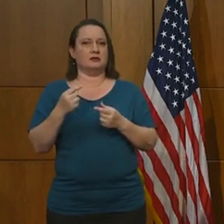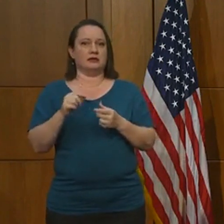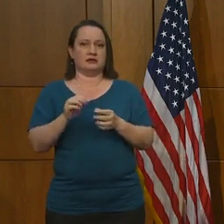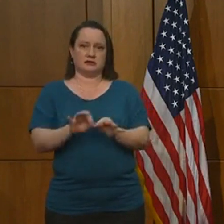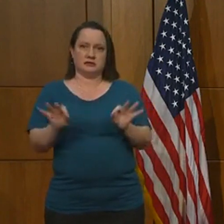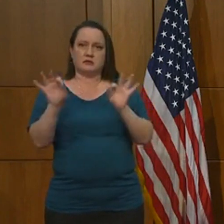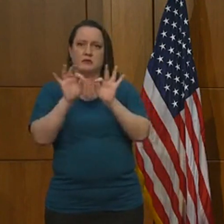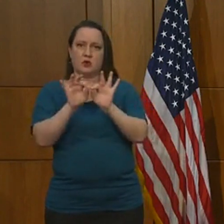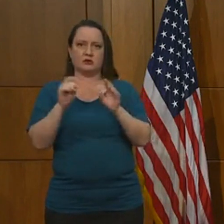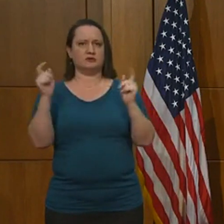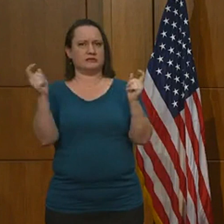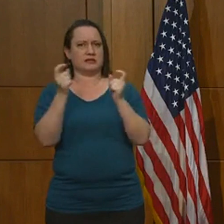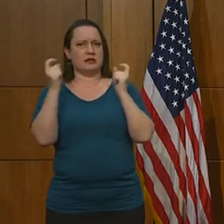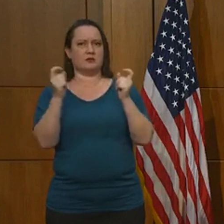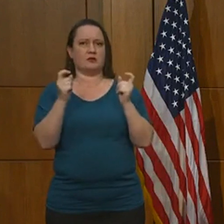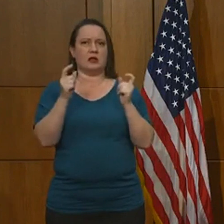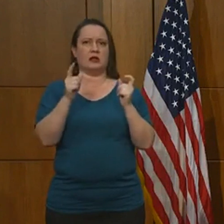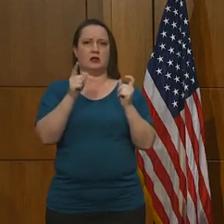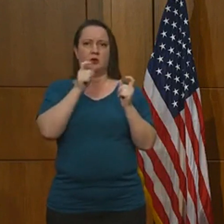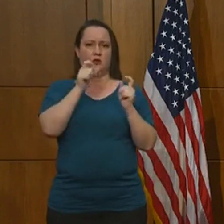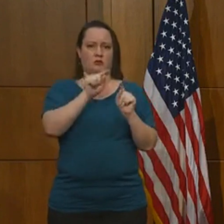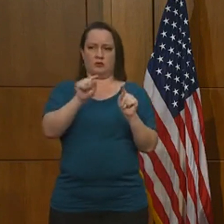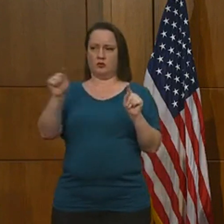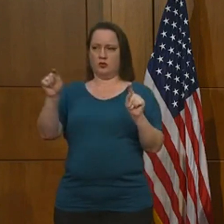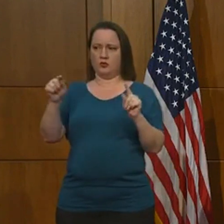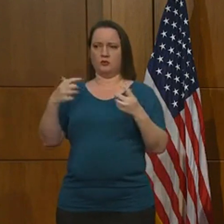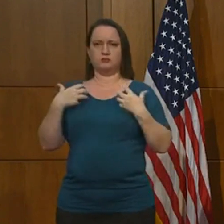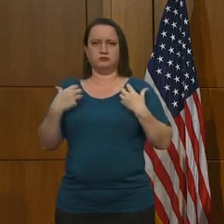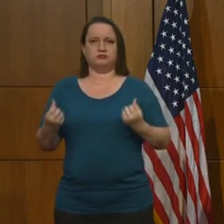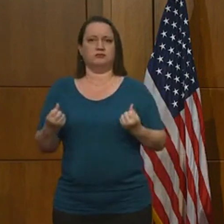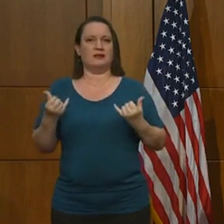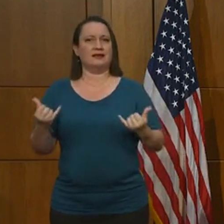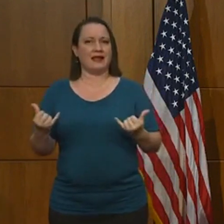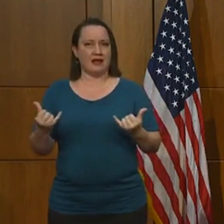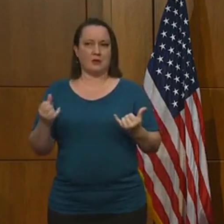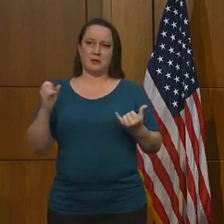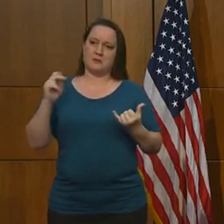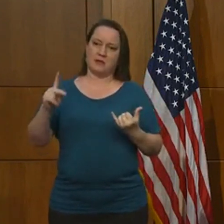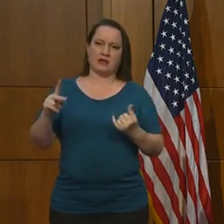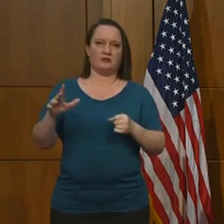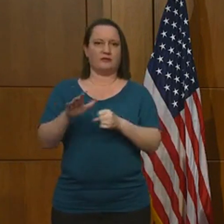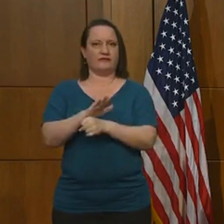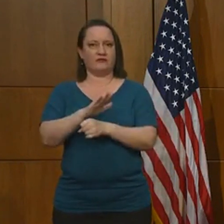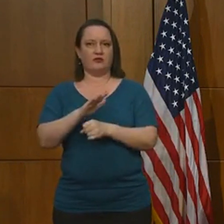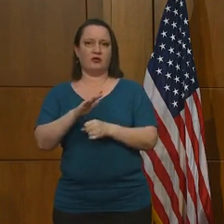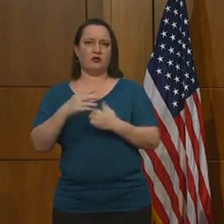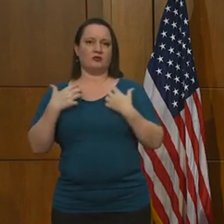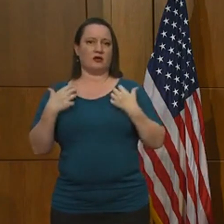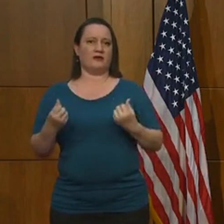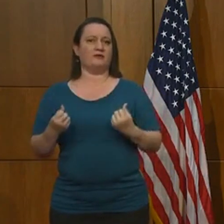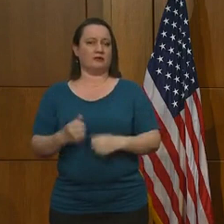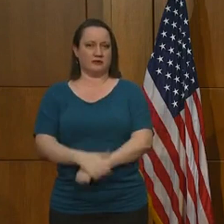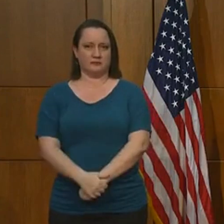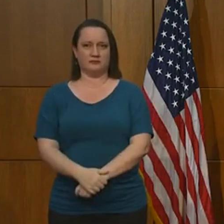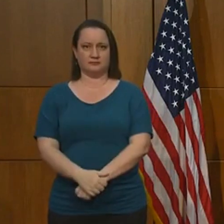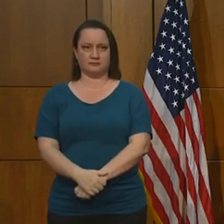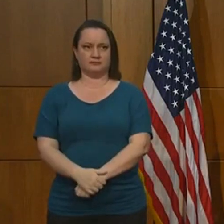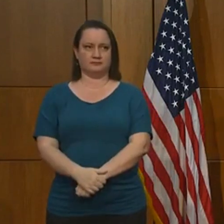to celebrate those that have survived and are back to full recovery after the illness.